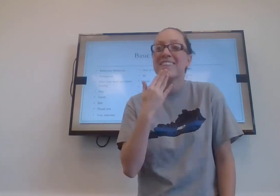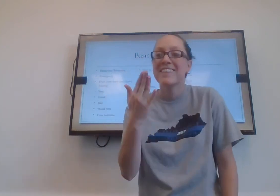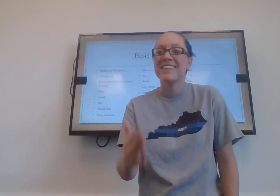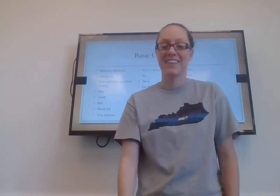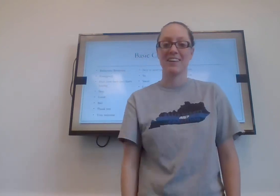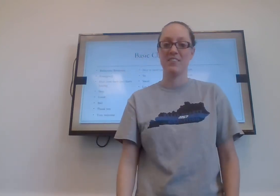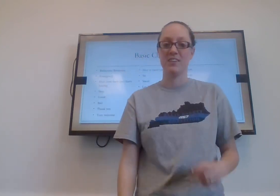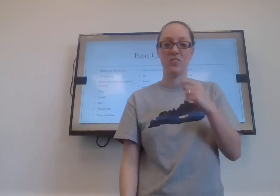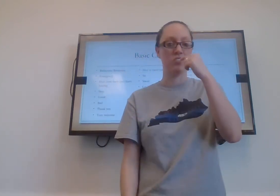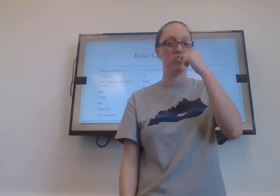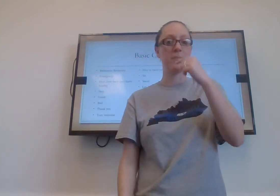kind of deal with your